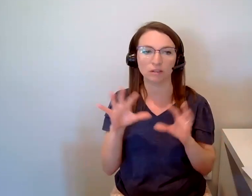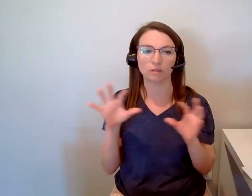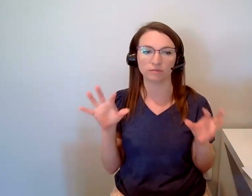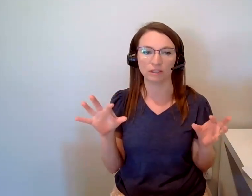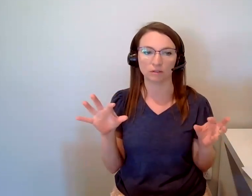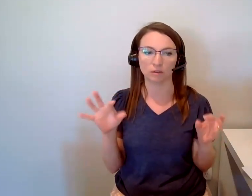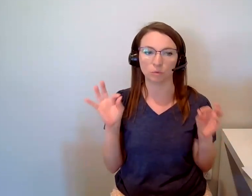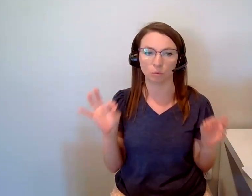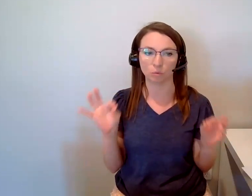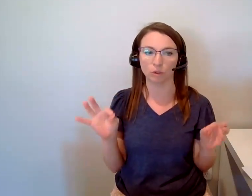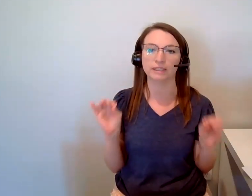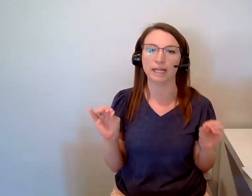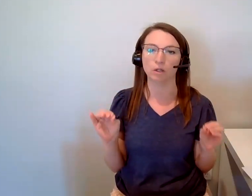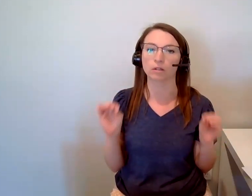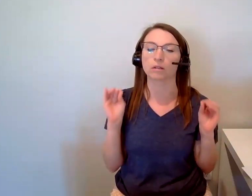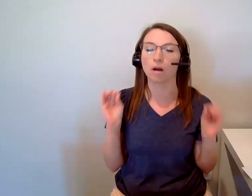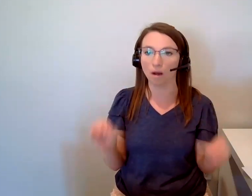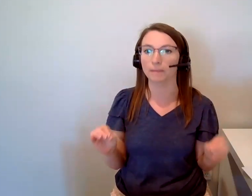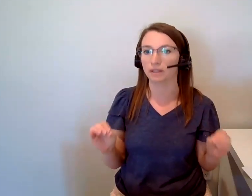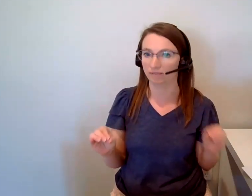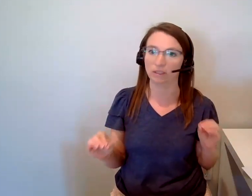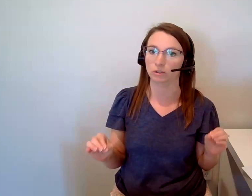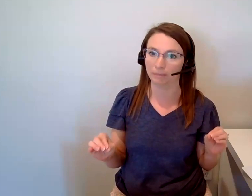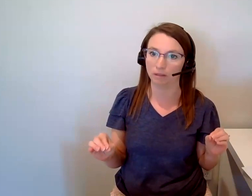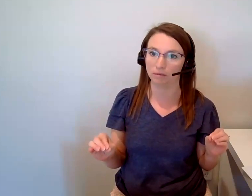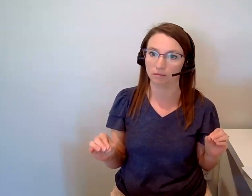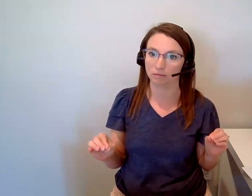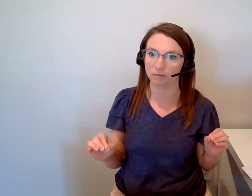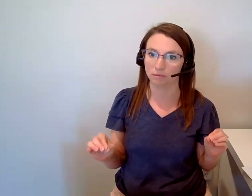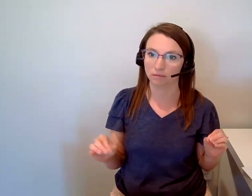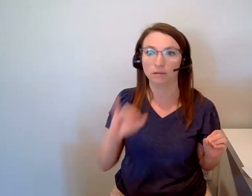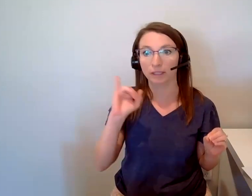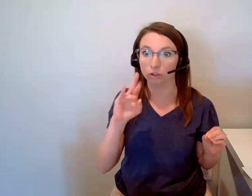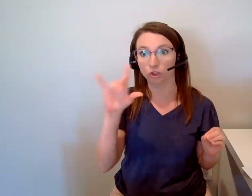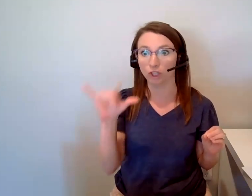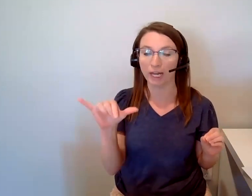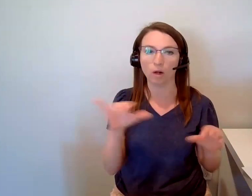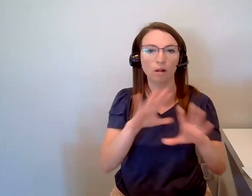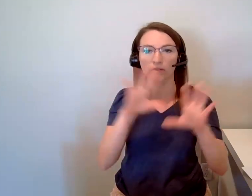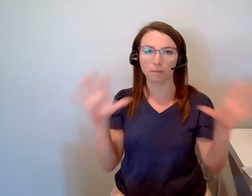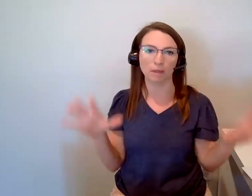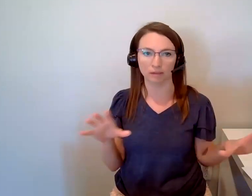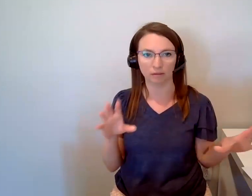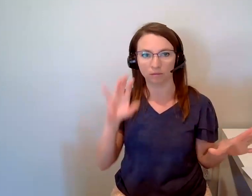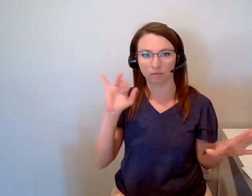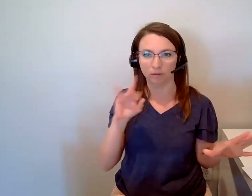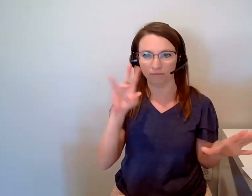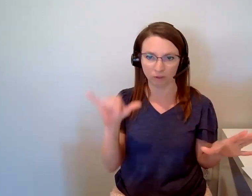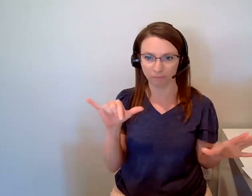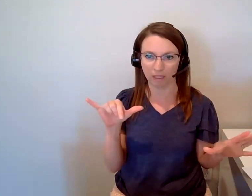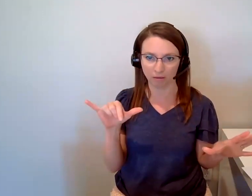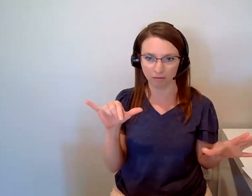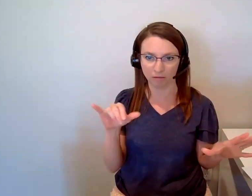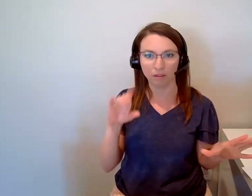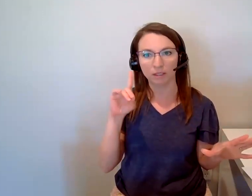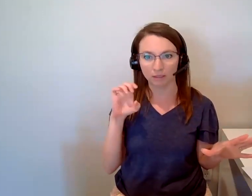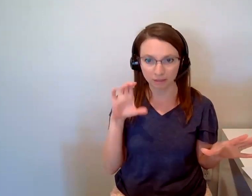those words that are commonly fingerspelled. Like July, all of the months we fingerspell.